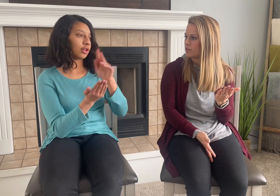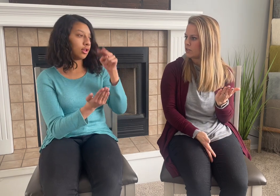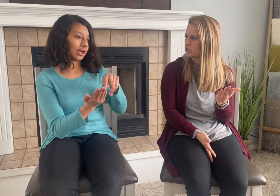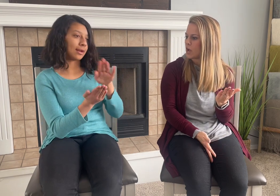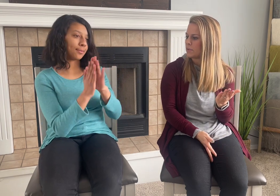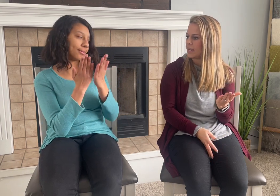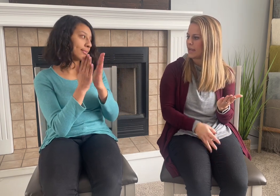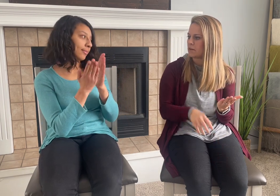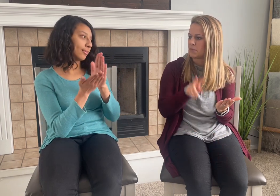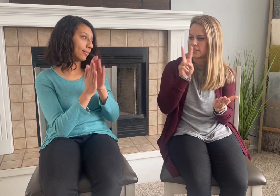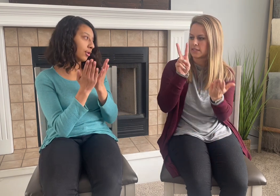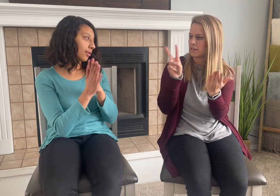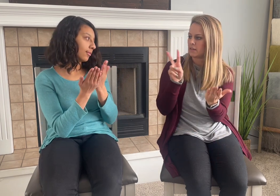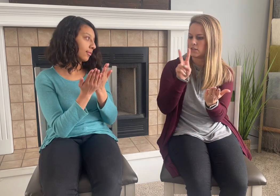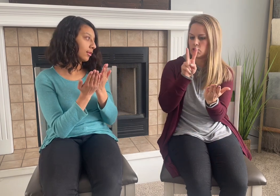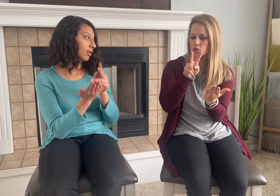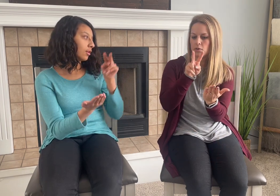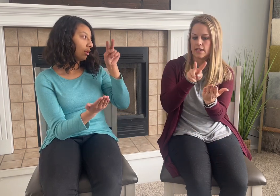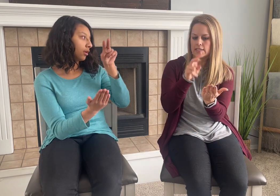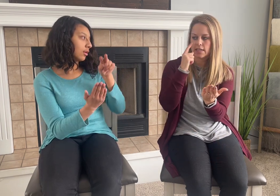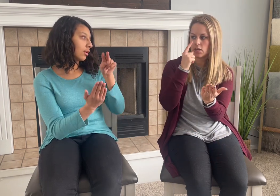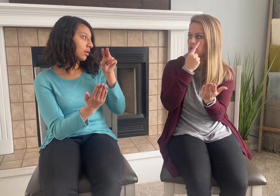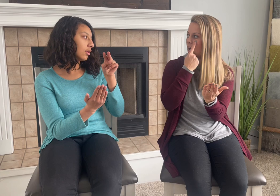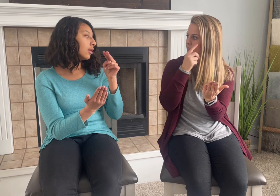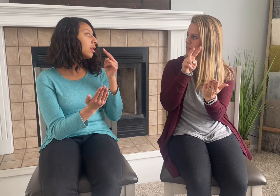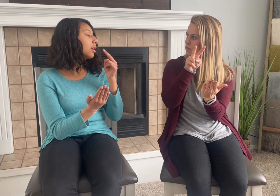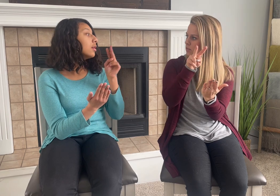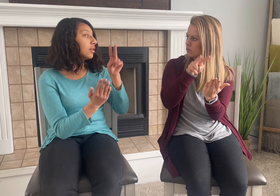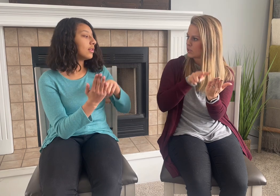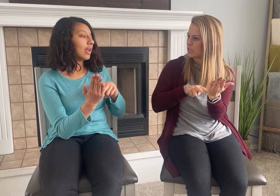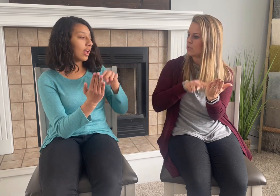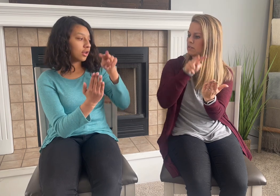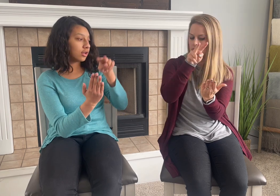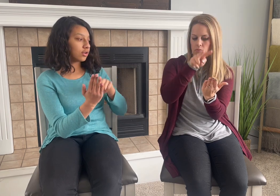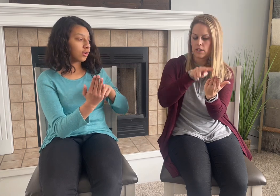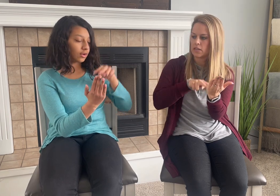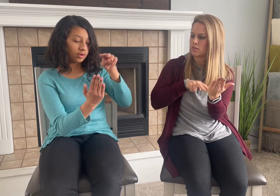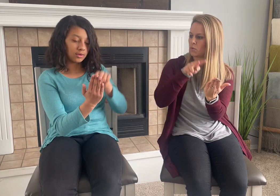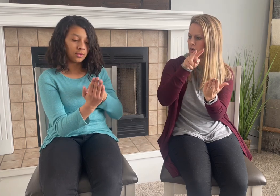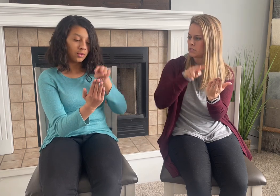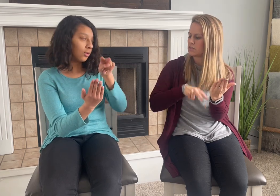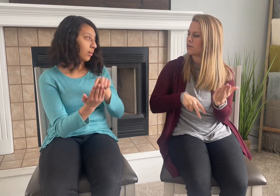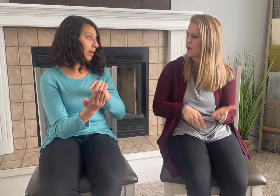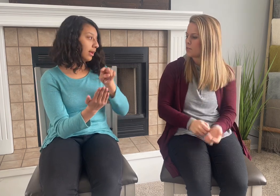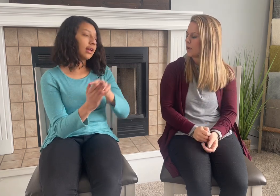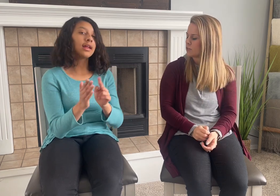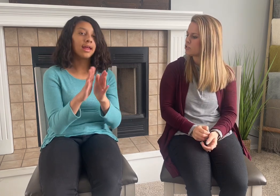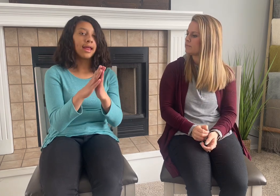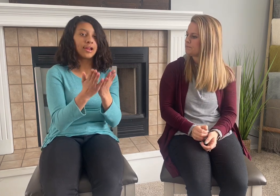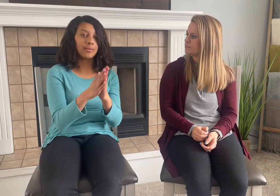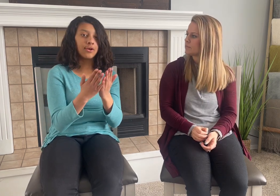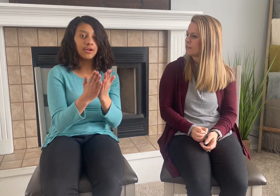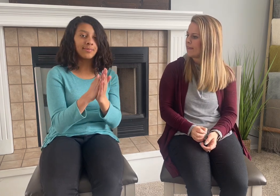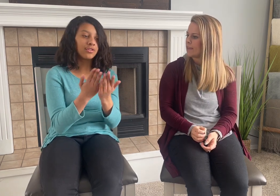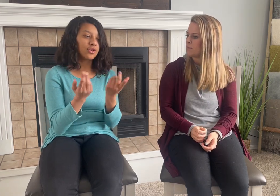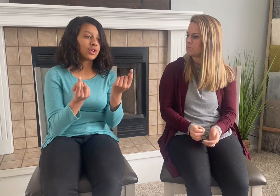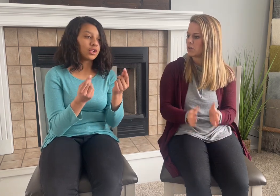your dominant hand makes like a two and it's like your eyes looking, reading the words on the page. And then book